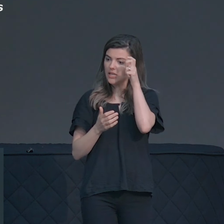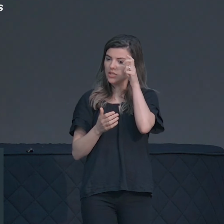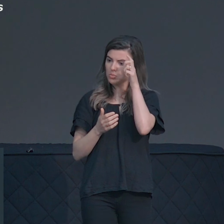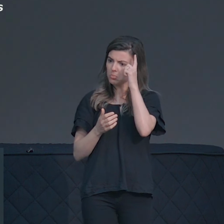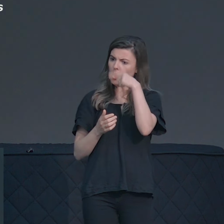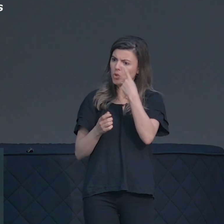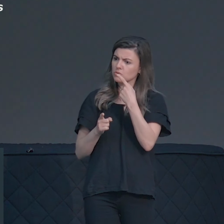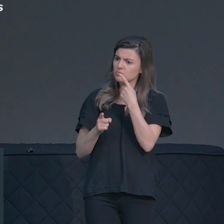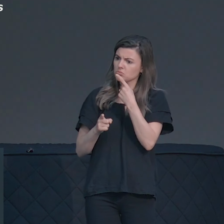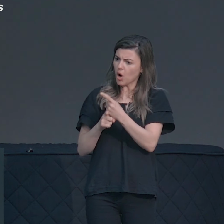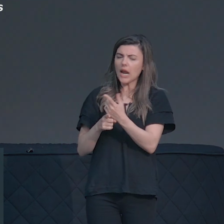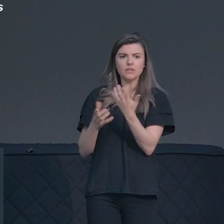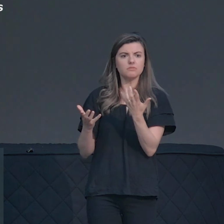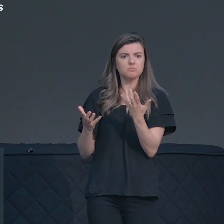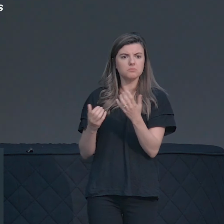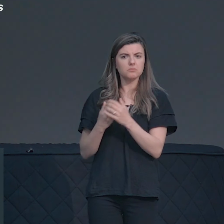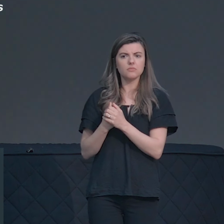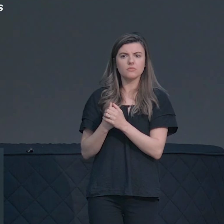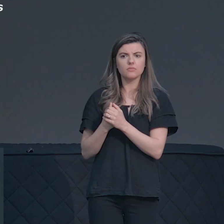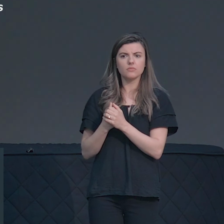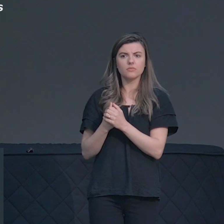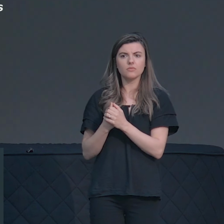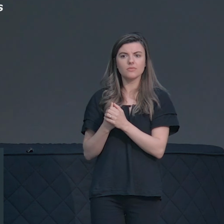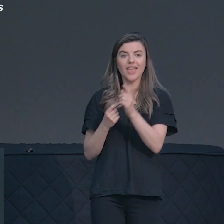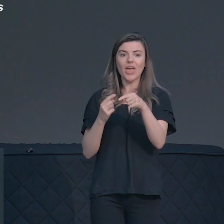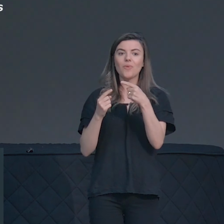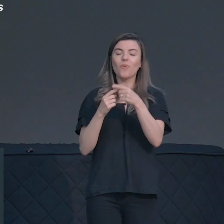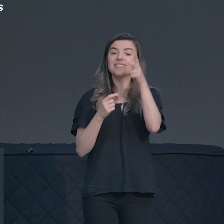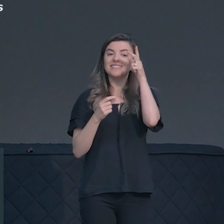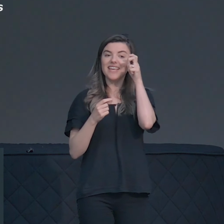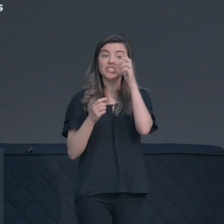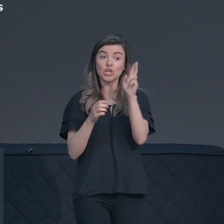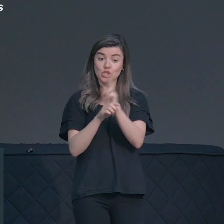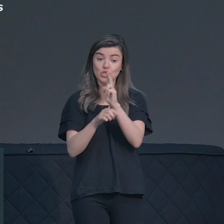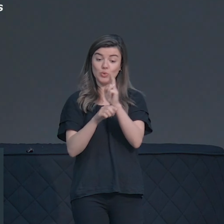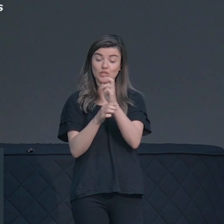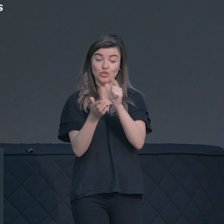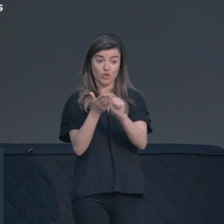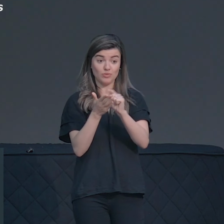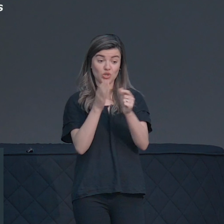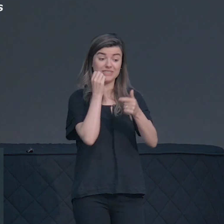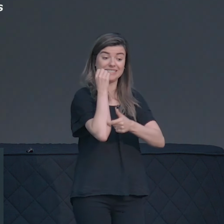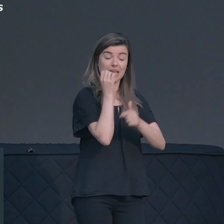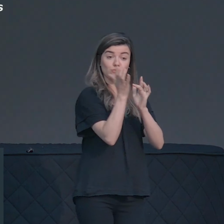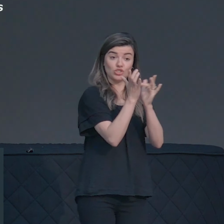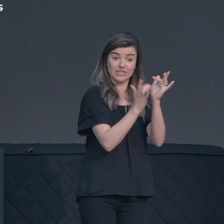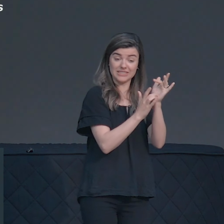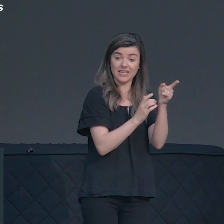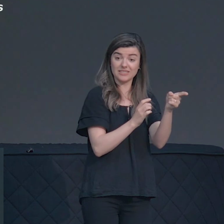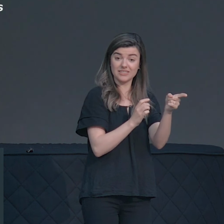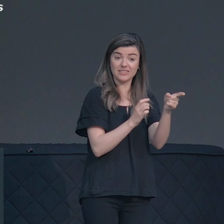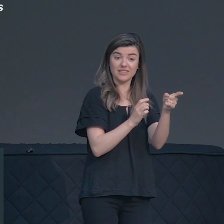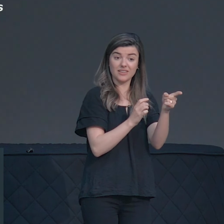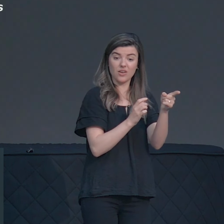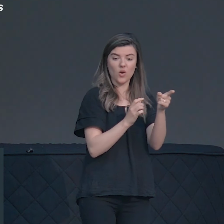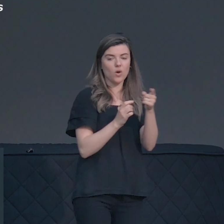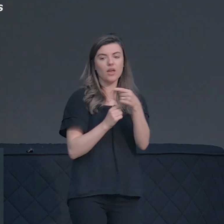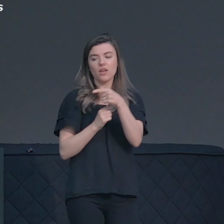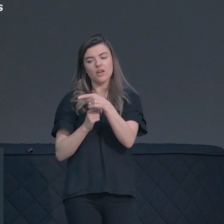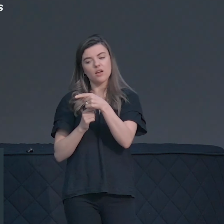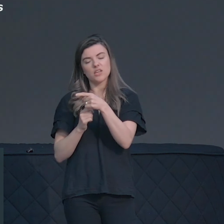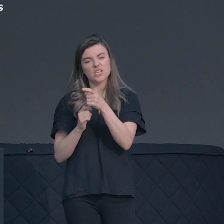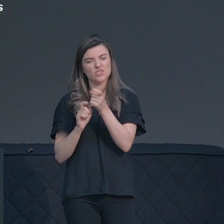do. And when Satan uses scripture to tempt Jesus, he's mishandling